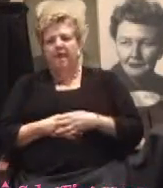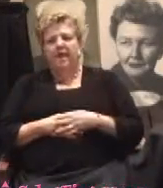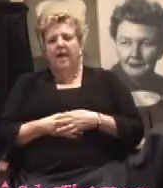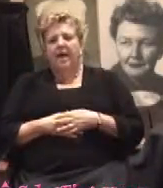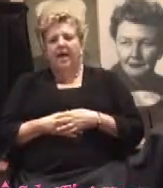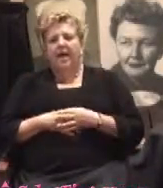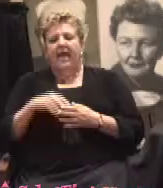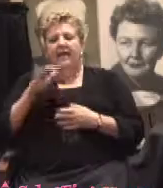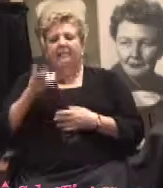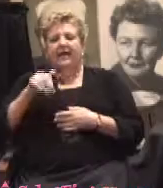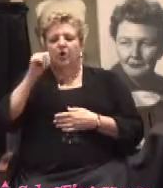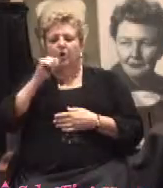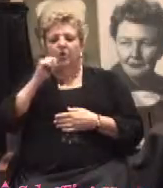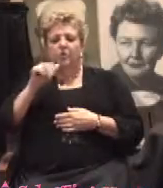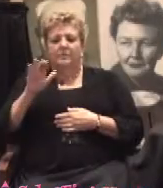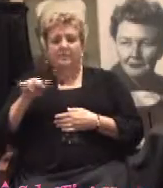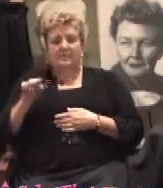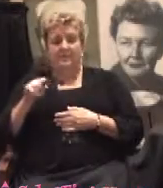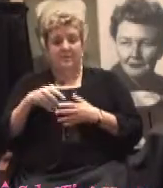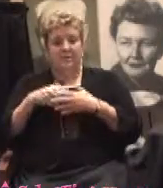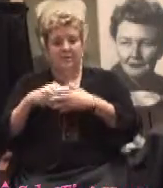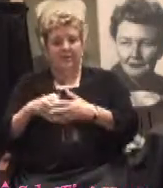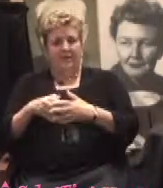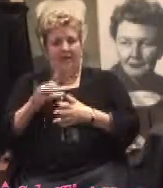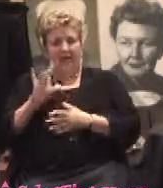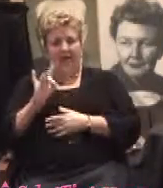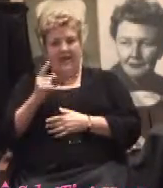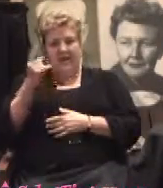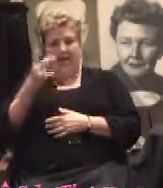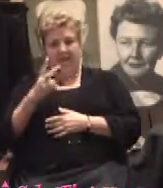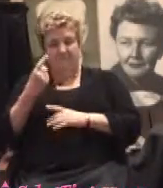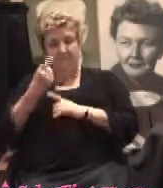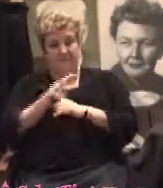girl was 8.5 months pregnant, I pushed her down a flight of stairs.